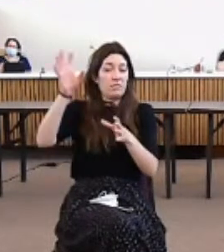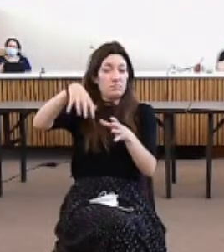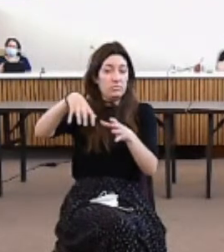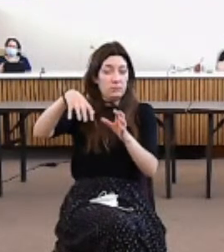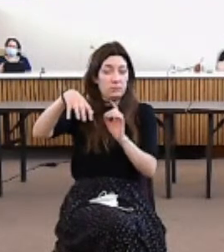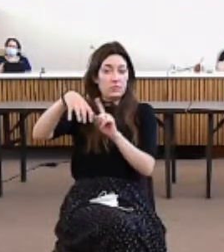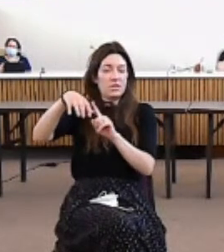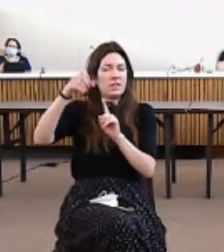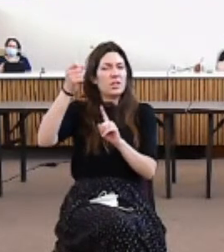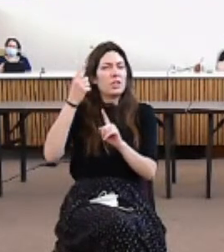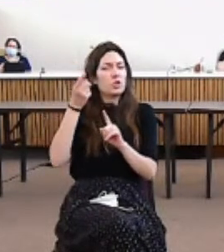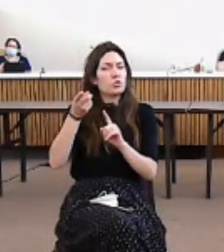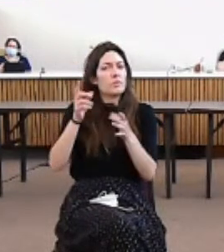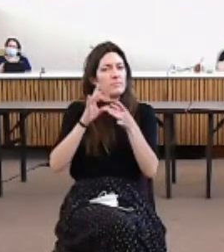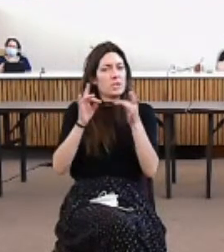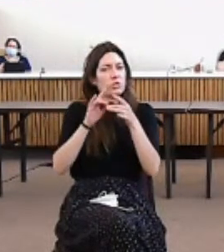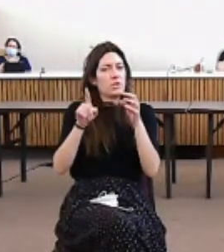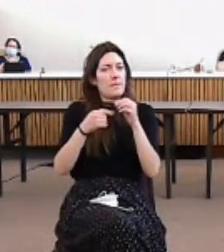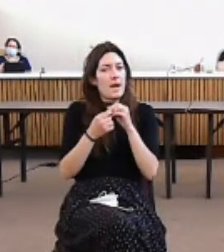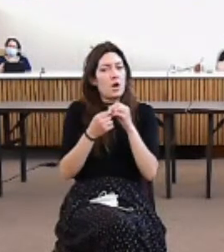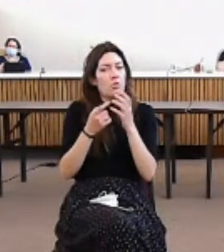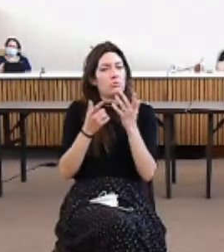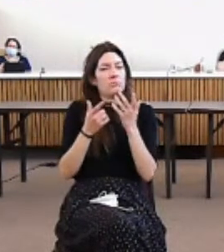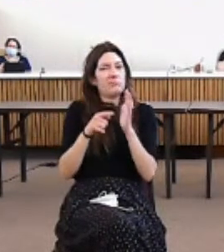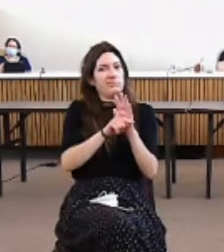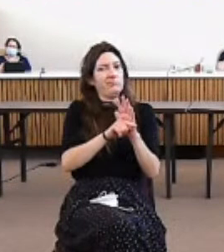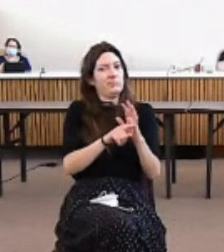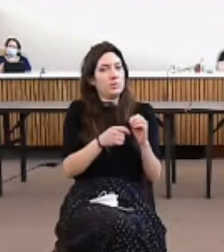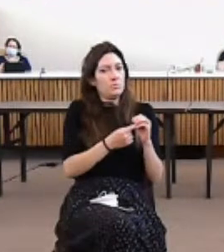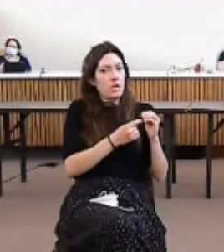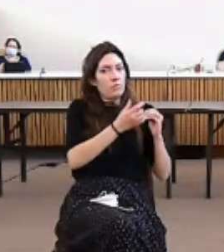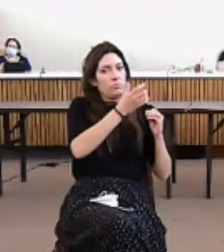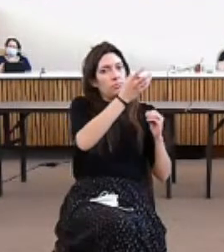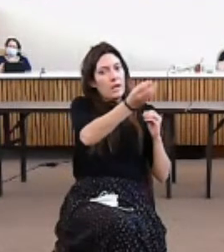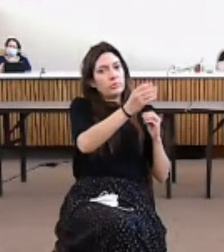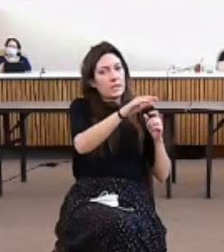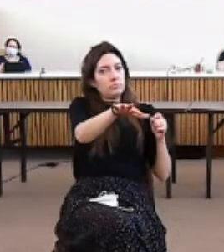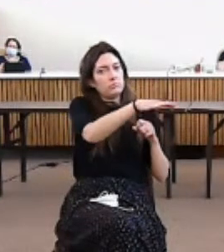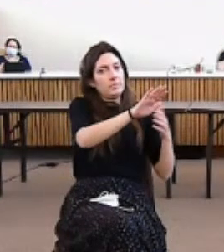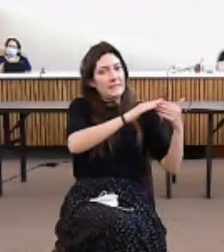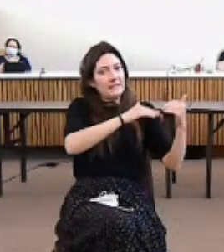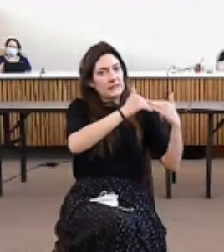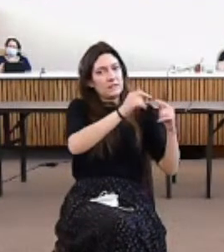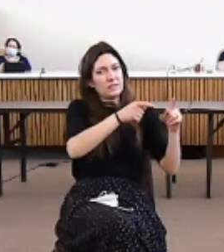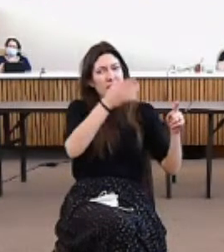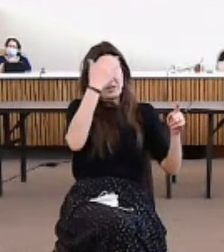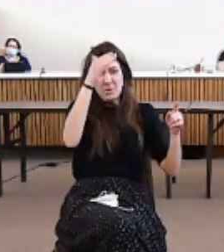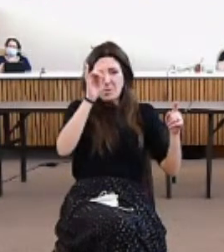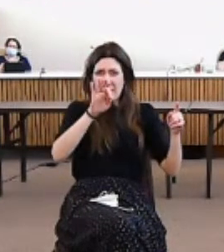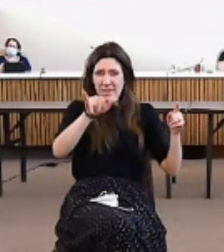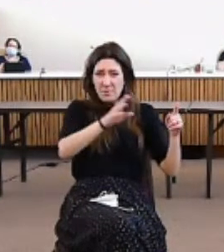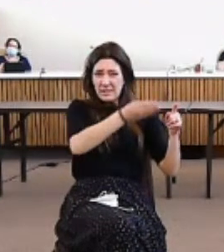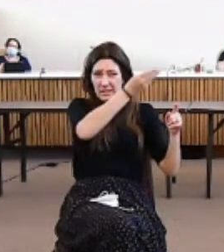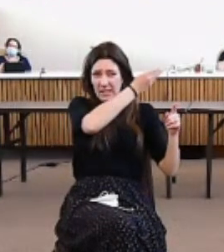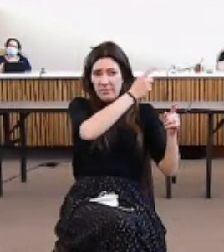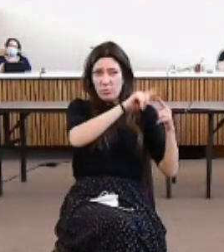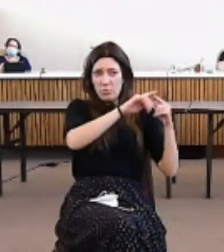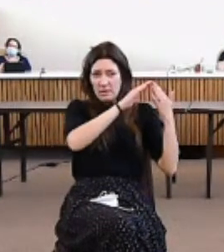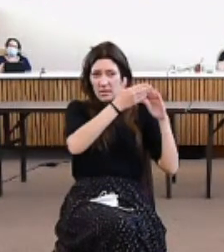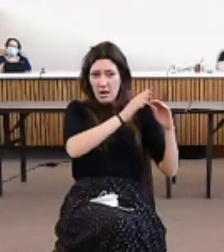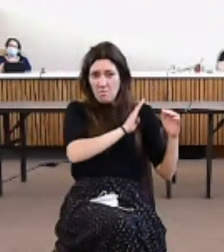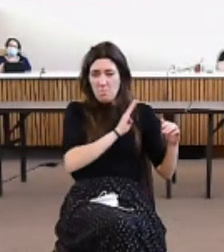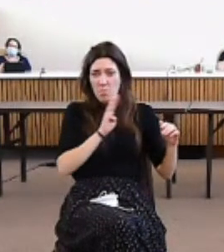compared to adjacent outlot buildings. I don't know if this was provided to the town,